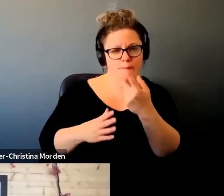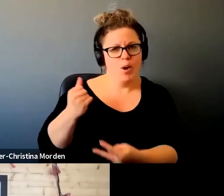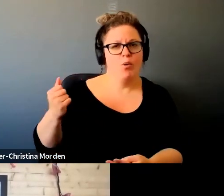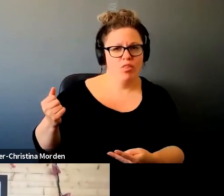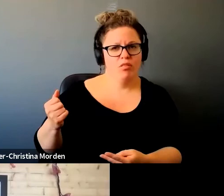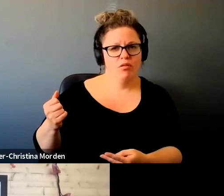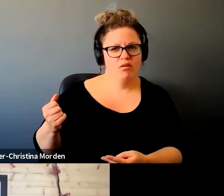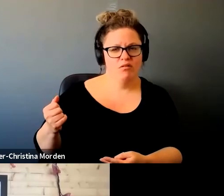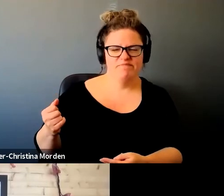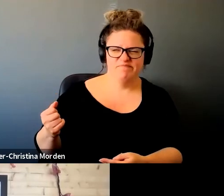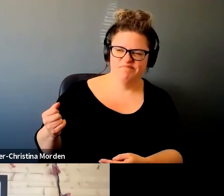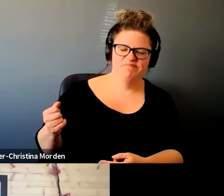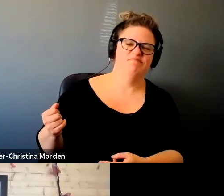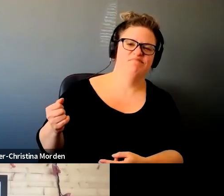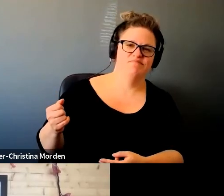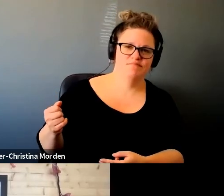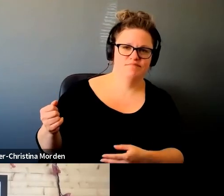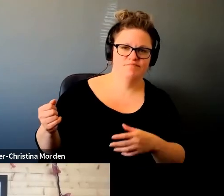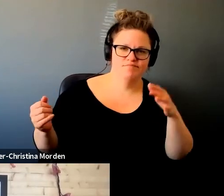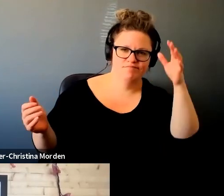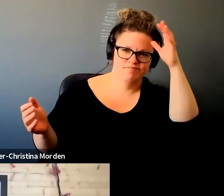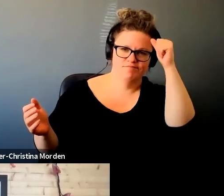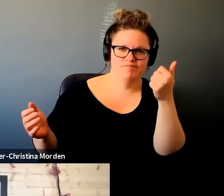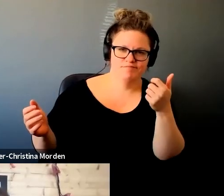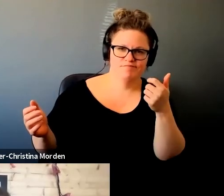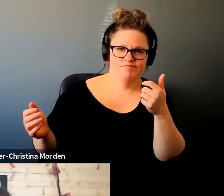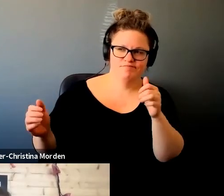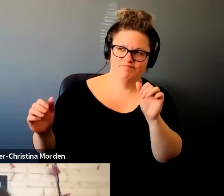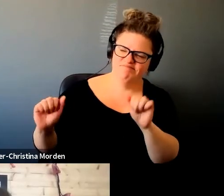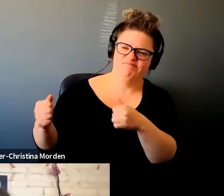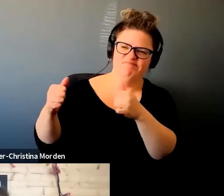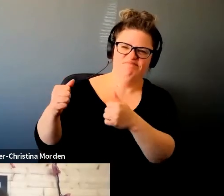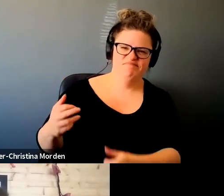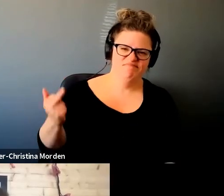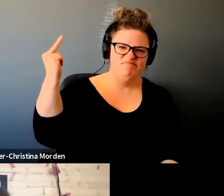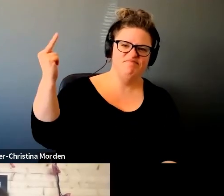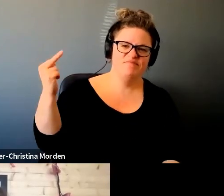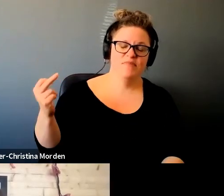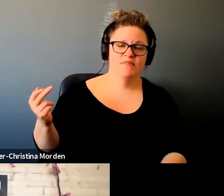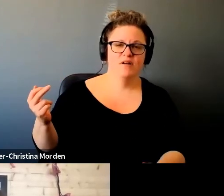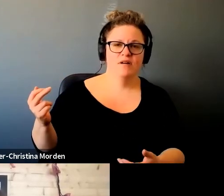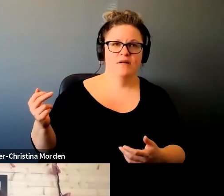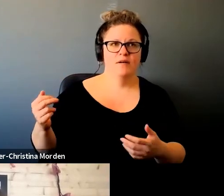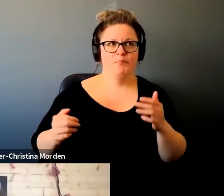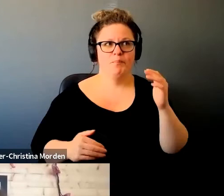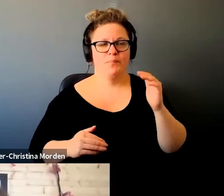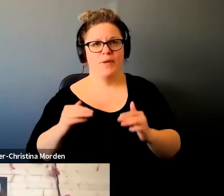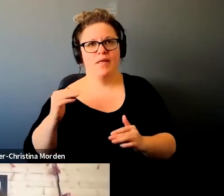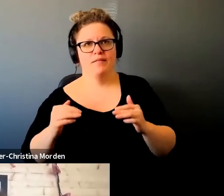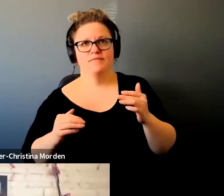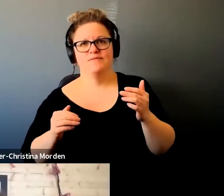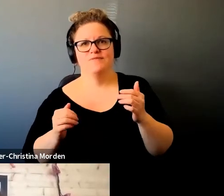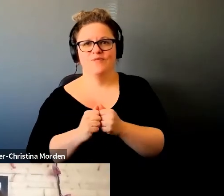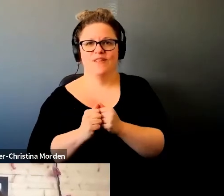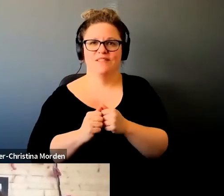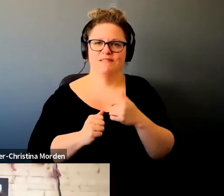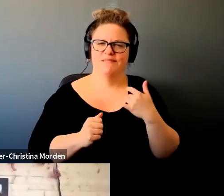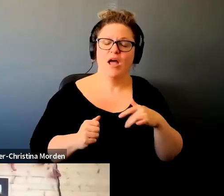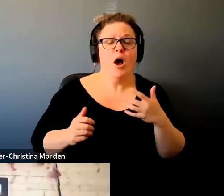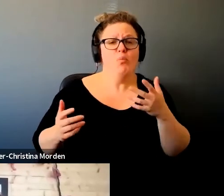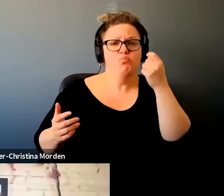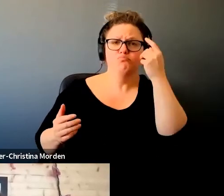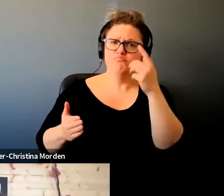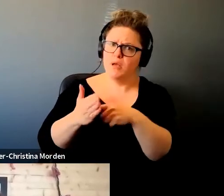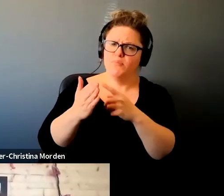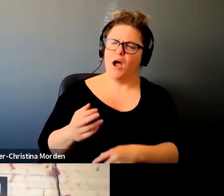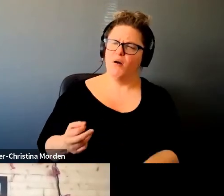between balancing, I guess, what is an innate nature to kind of say, fuck you, which has served me well in